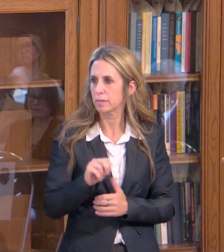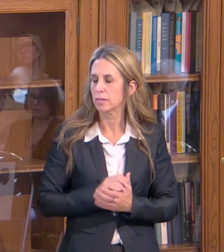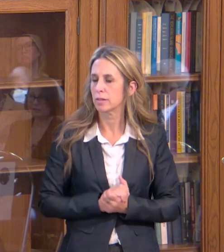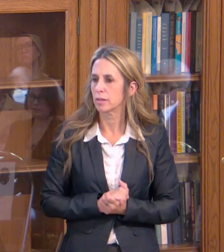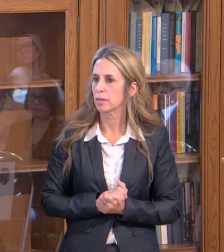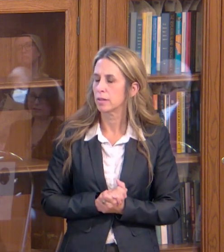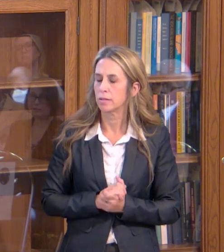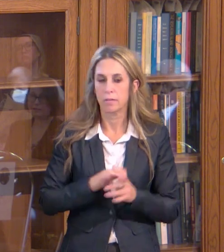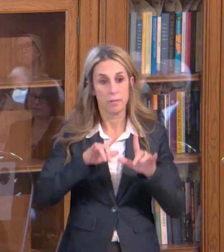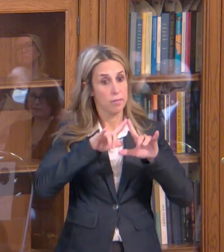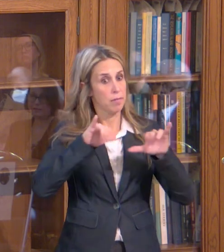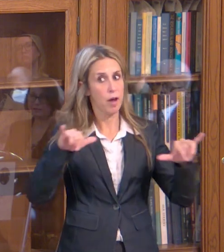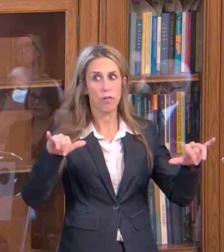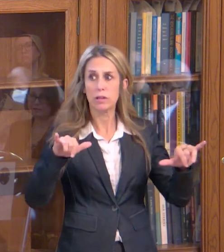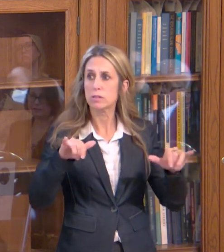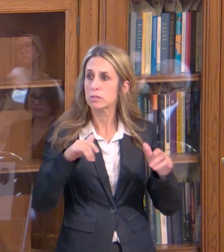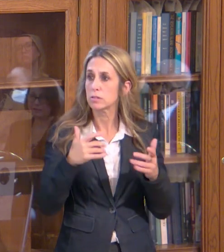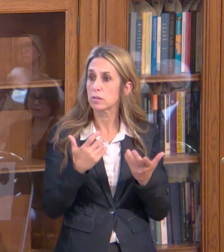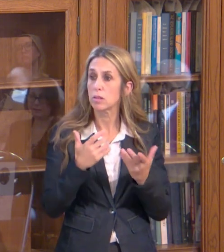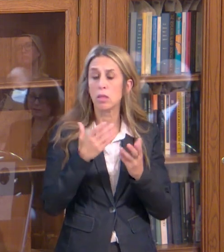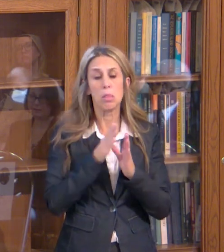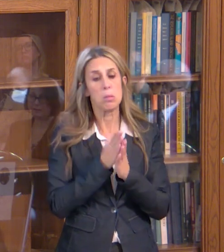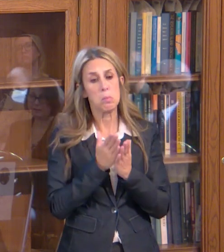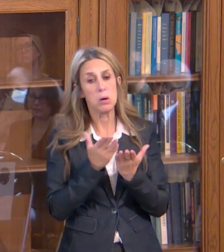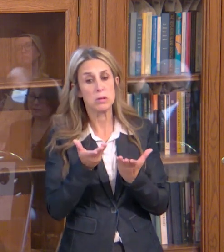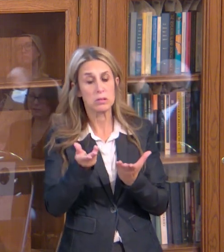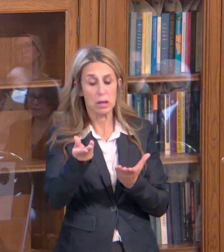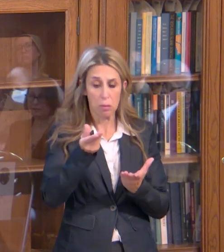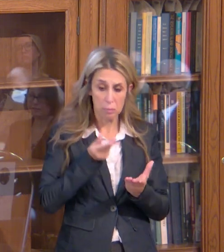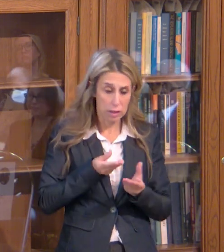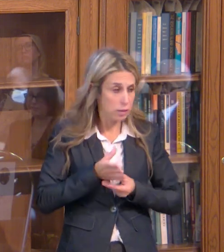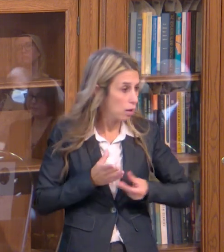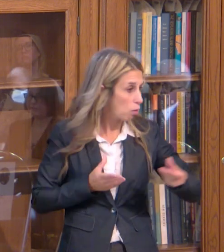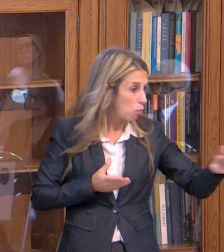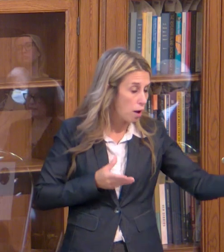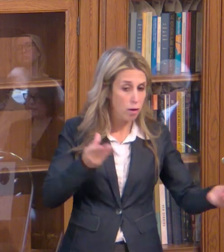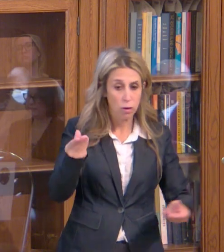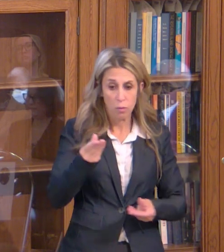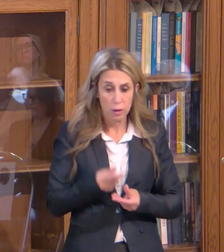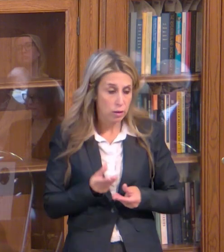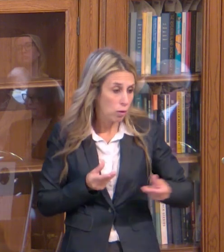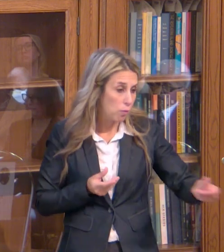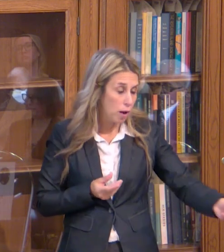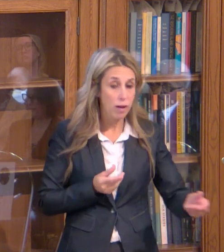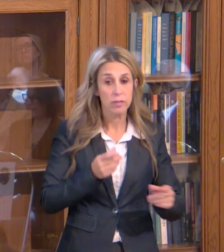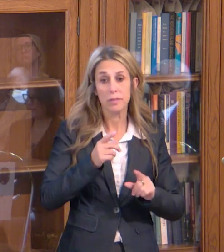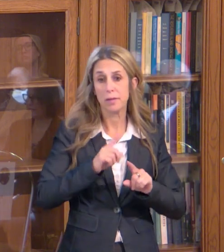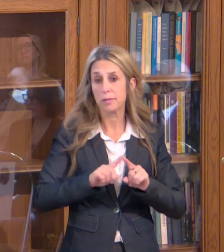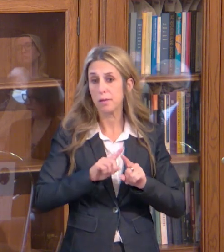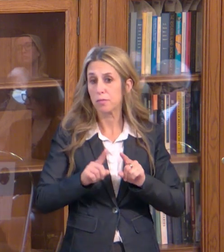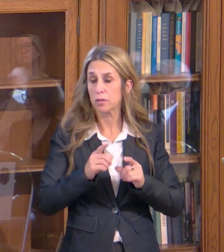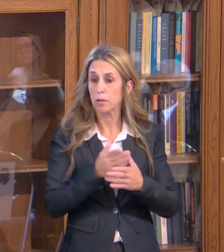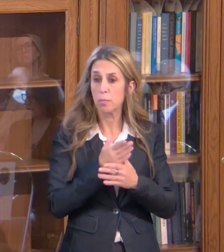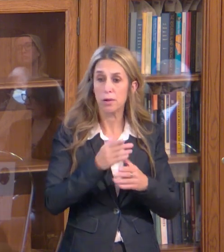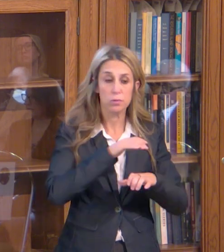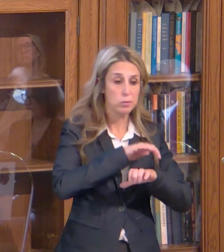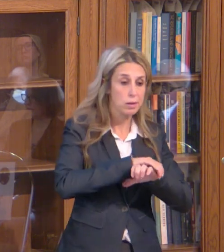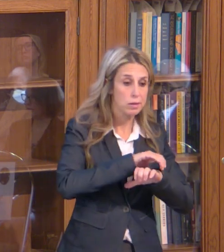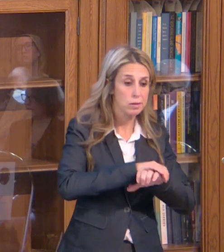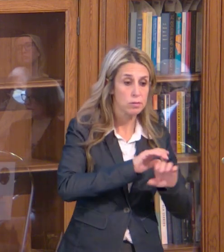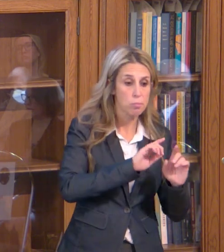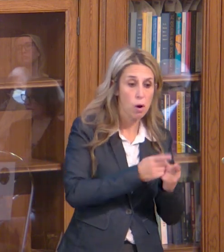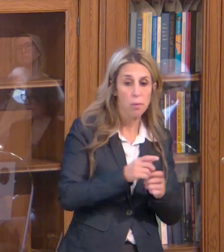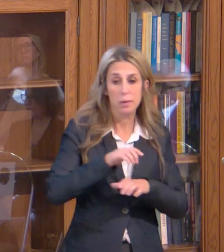this varies the books come in and they they go out of that Canon and they differ from English Department to